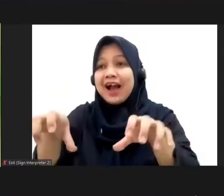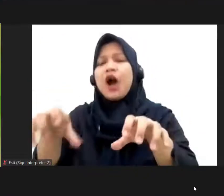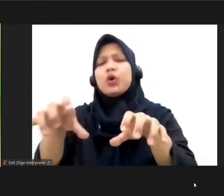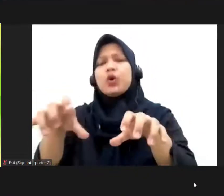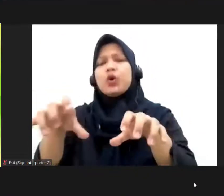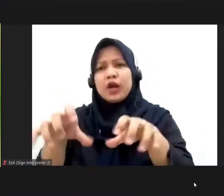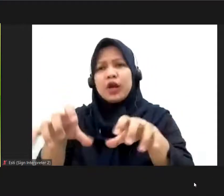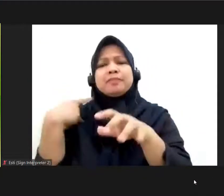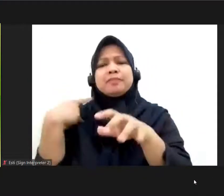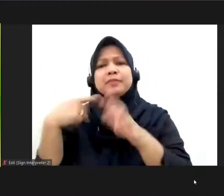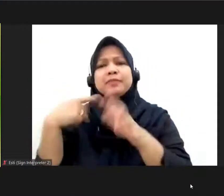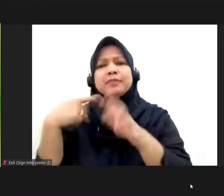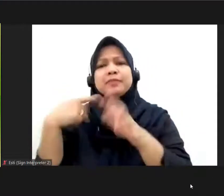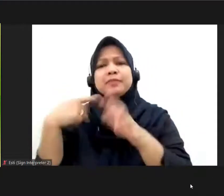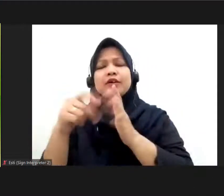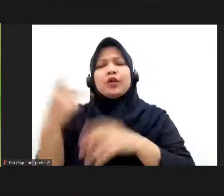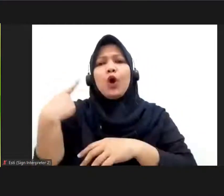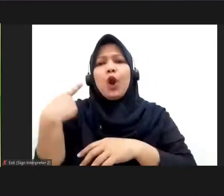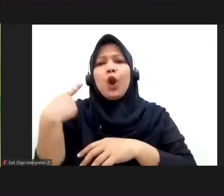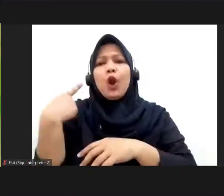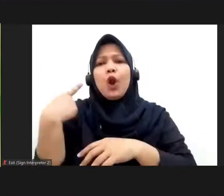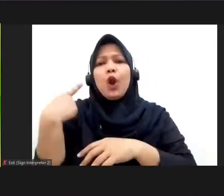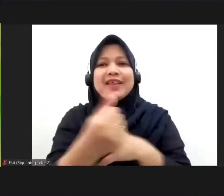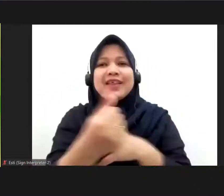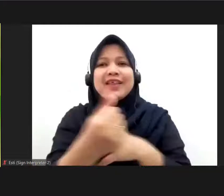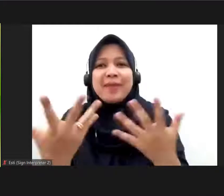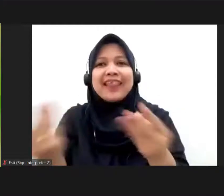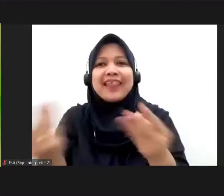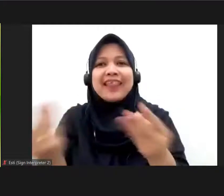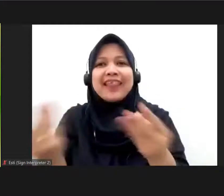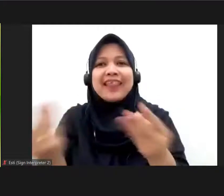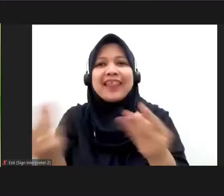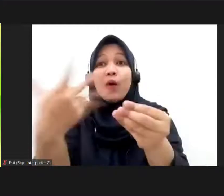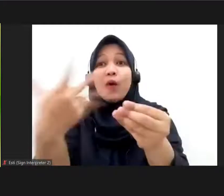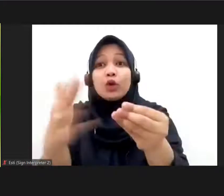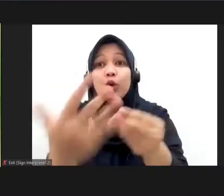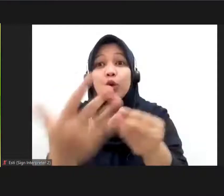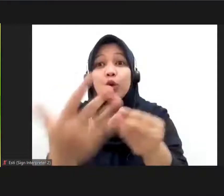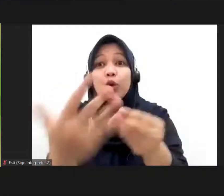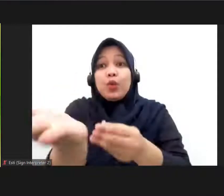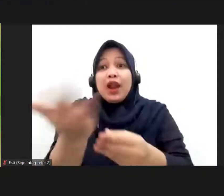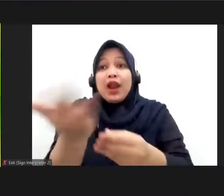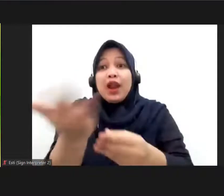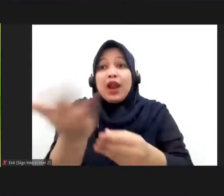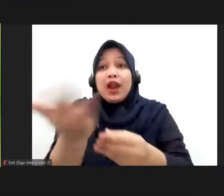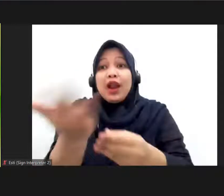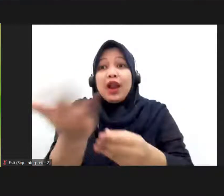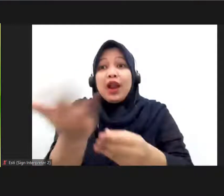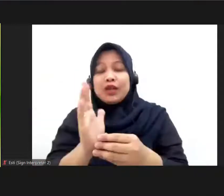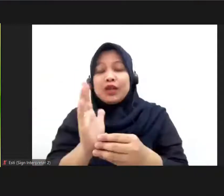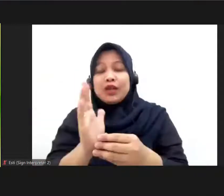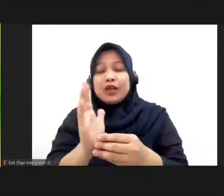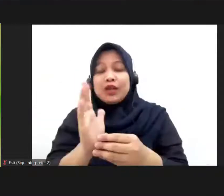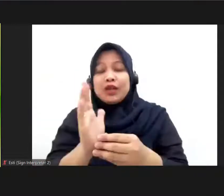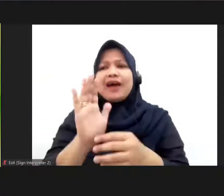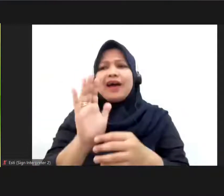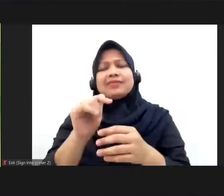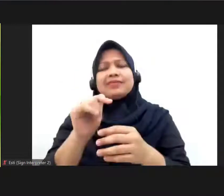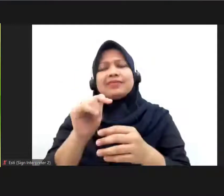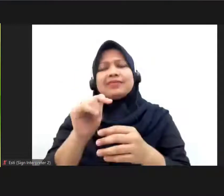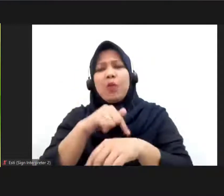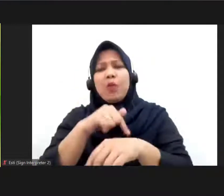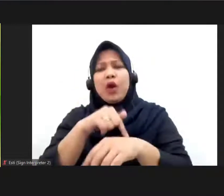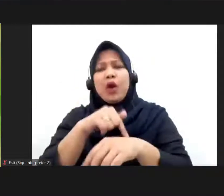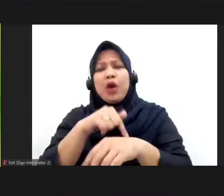something, and then it will be, so when they go back, you will use less resources. At the same time, they